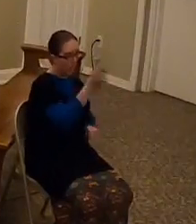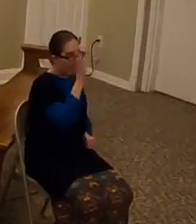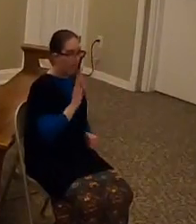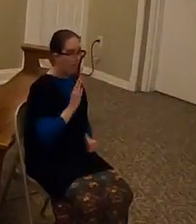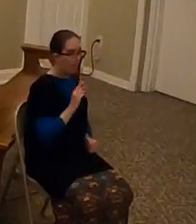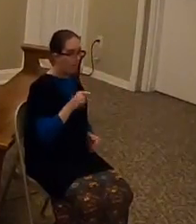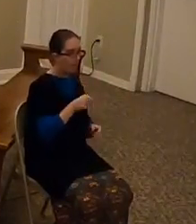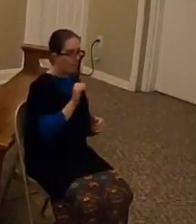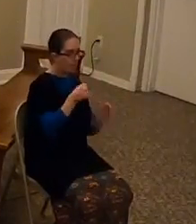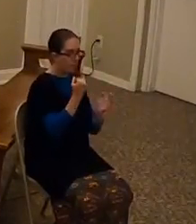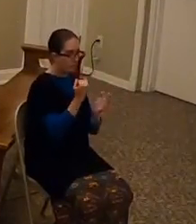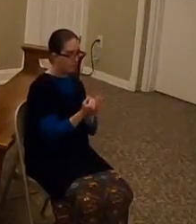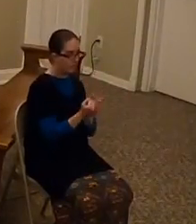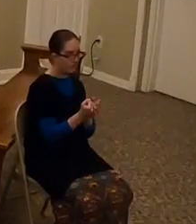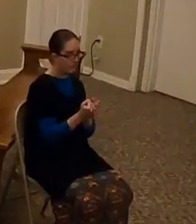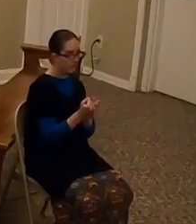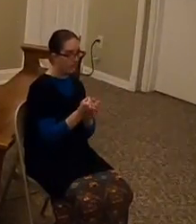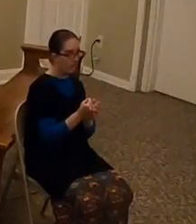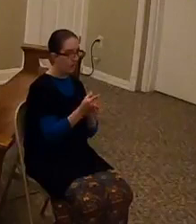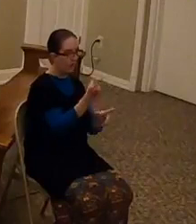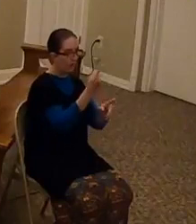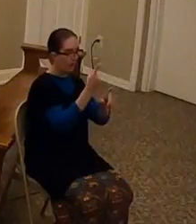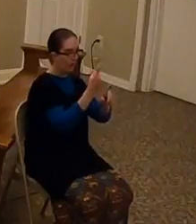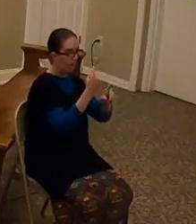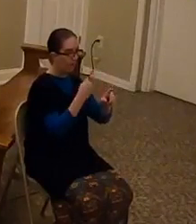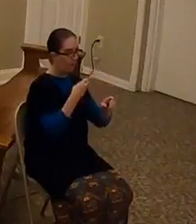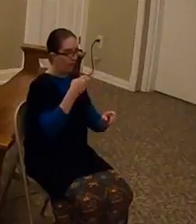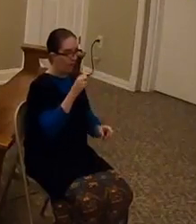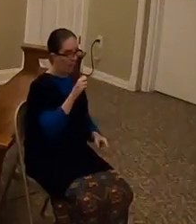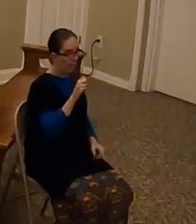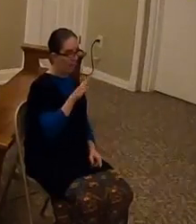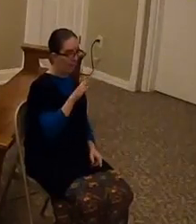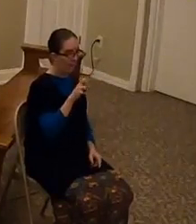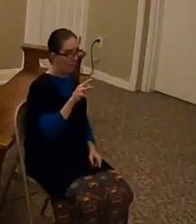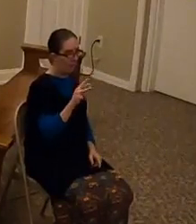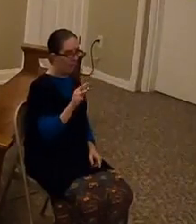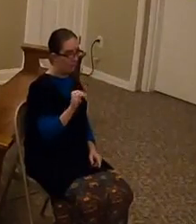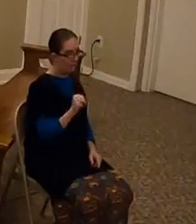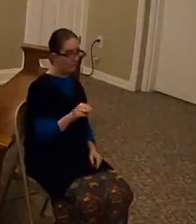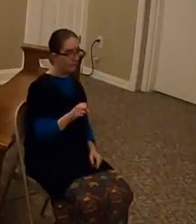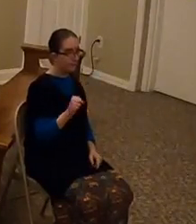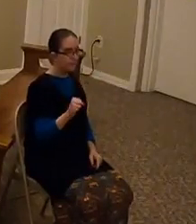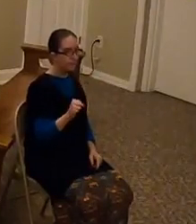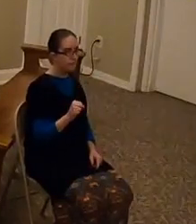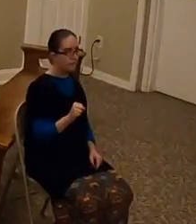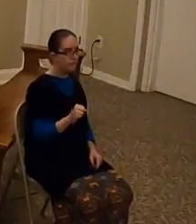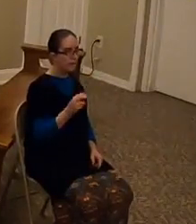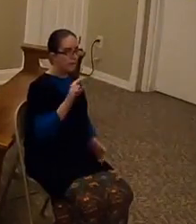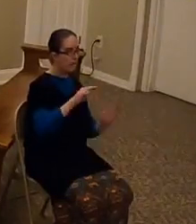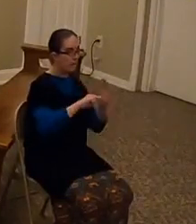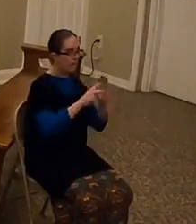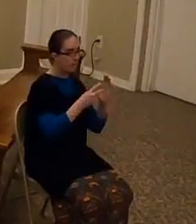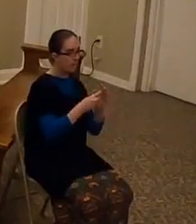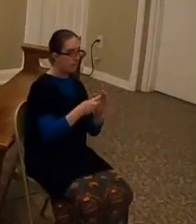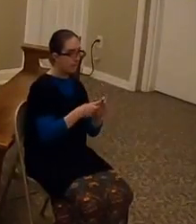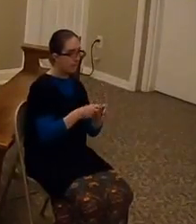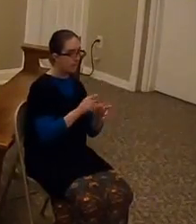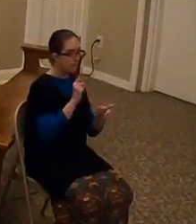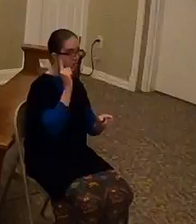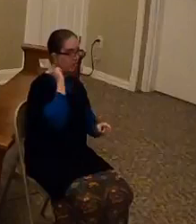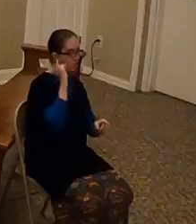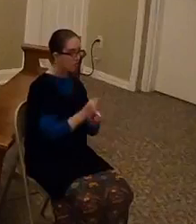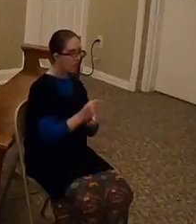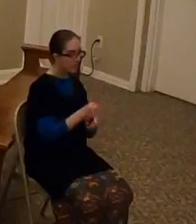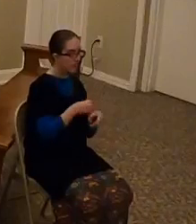word just actually comes from the Hebrew word tzadik, meaning righteous in conduct